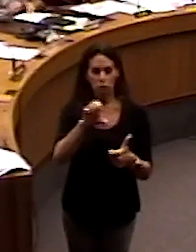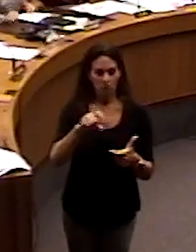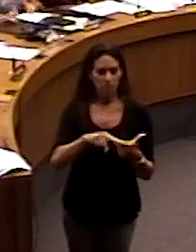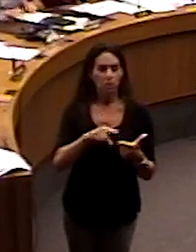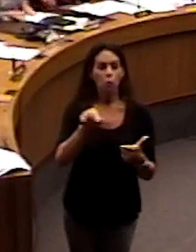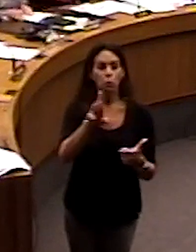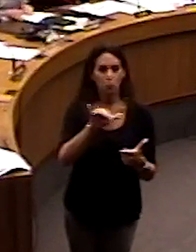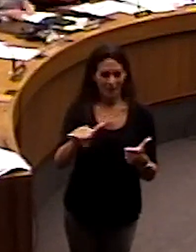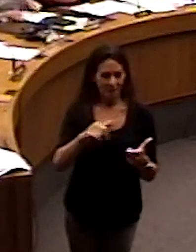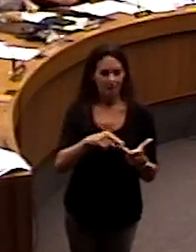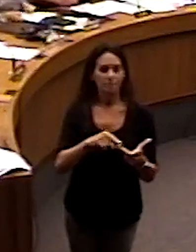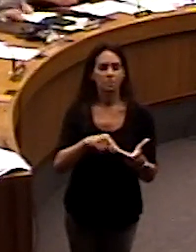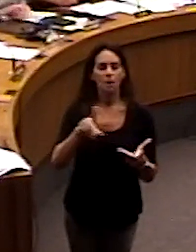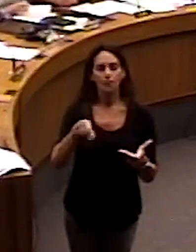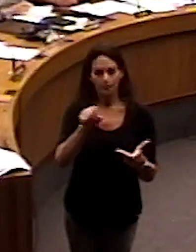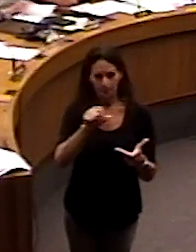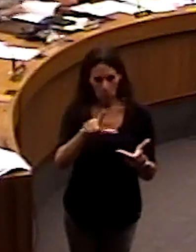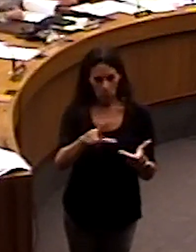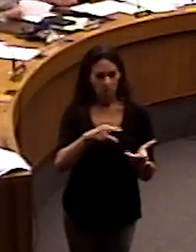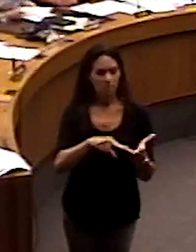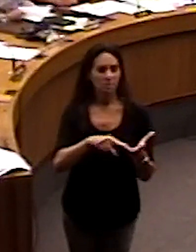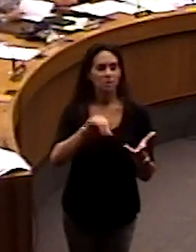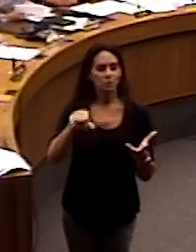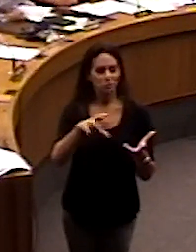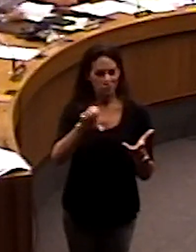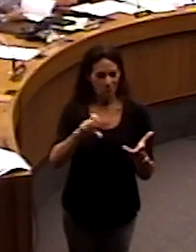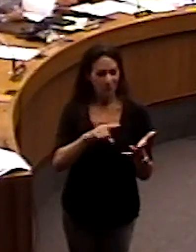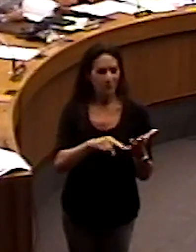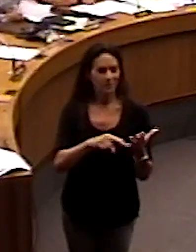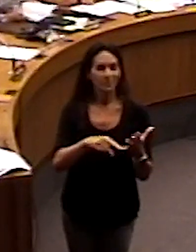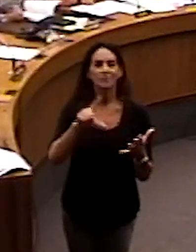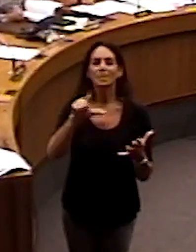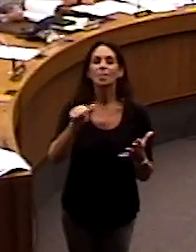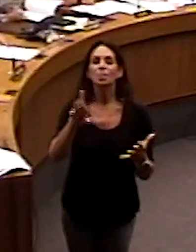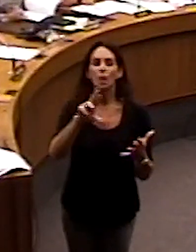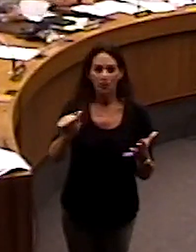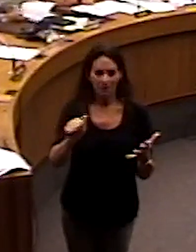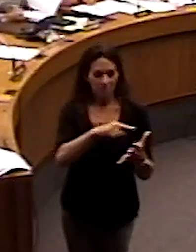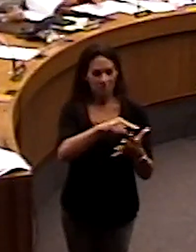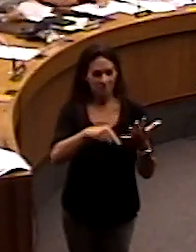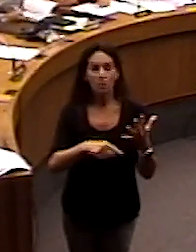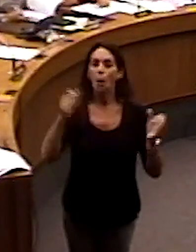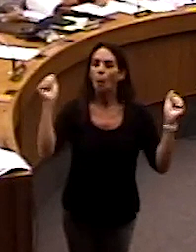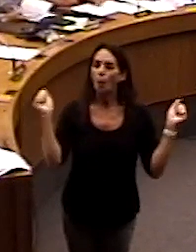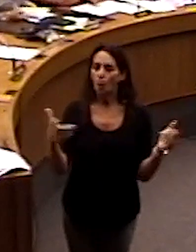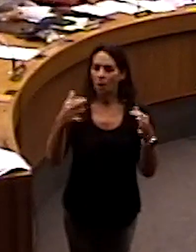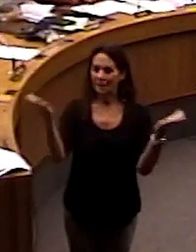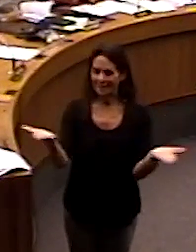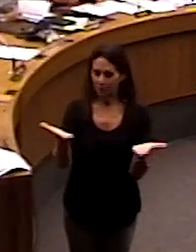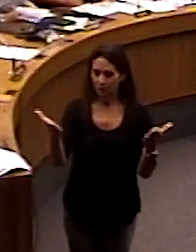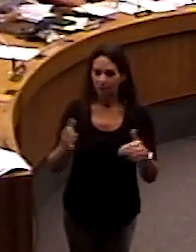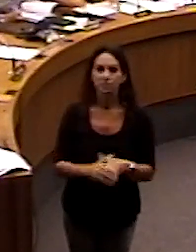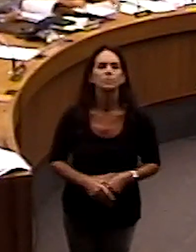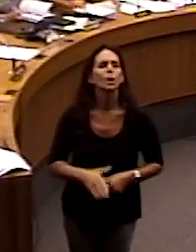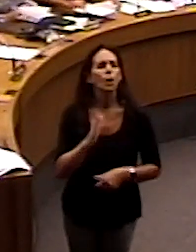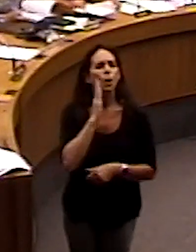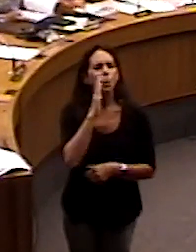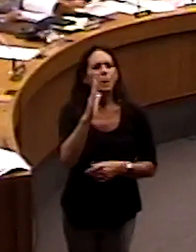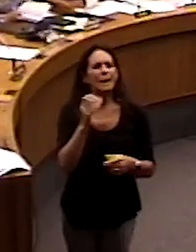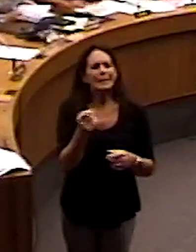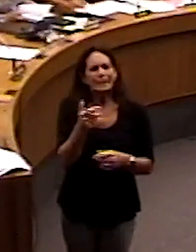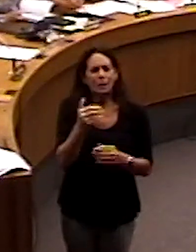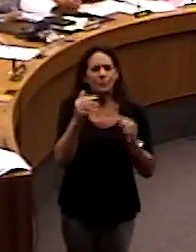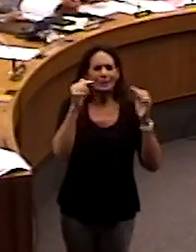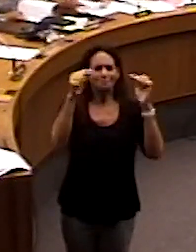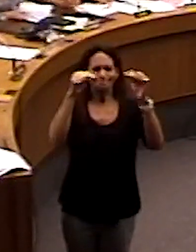Ray Ellis. Here. Paul Hodson. Here. Joe Donahue. Present. Laura Fermer. I am here. We're going to go a little out of